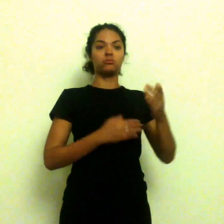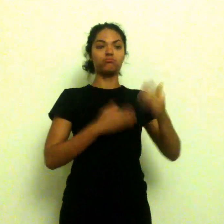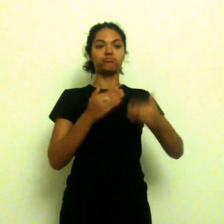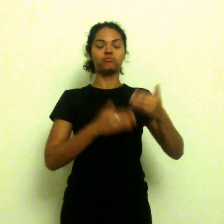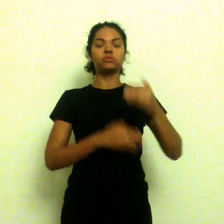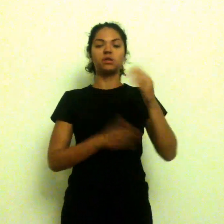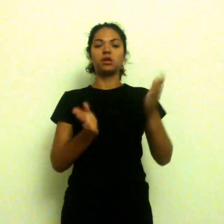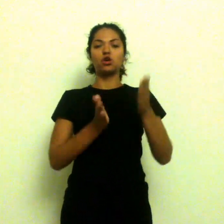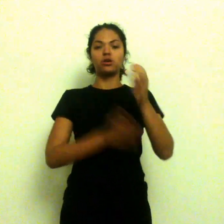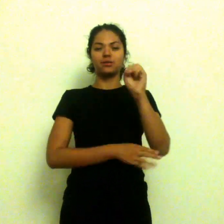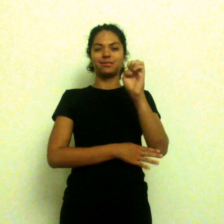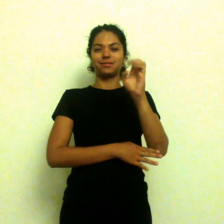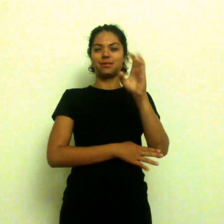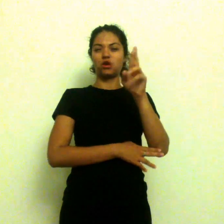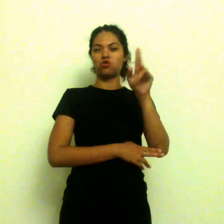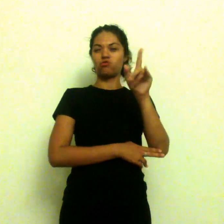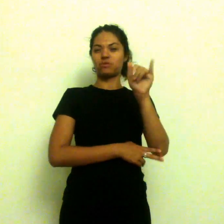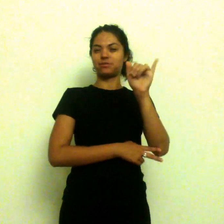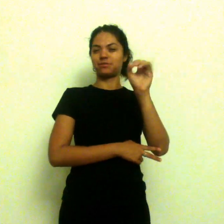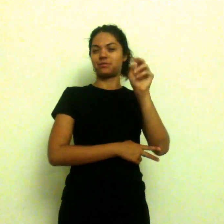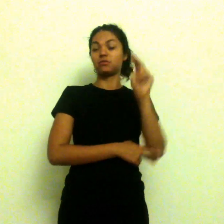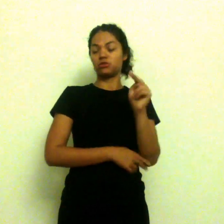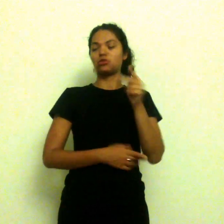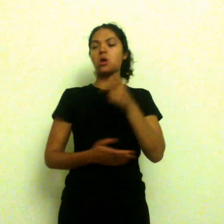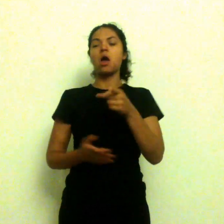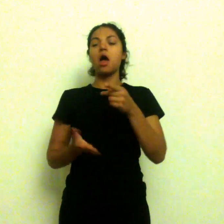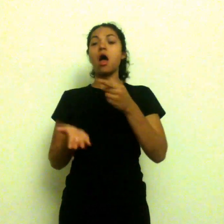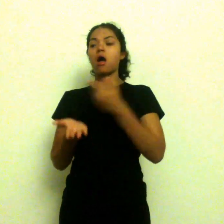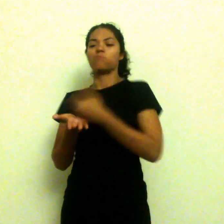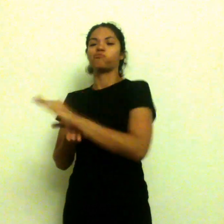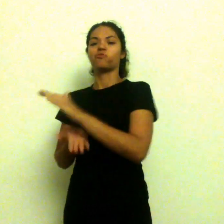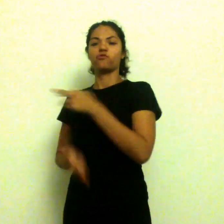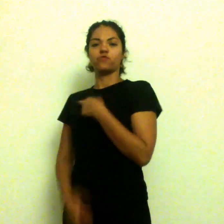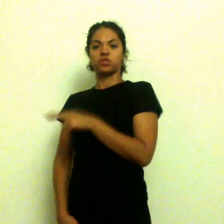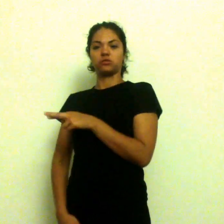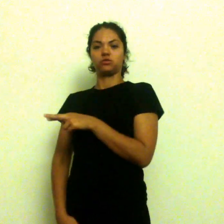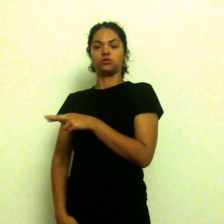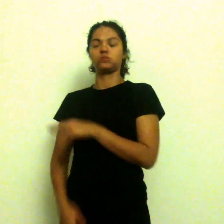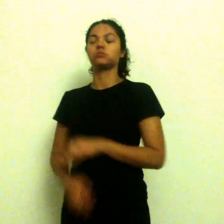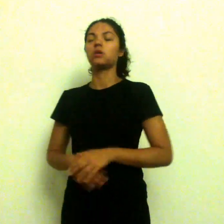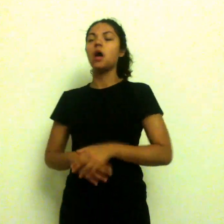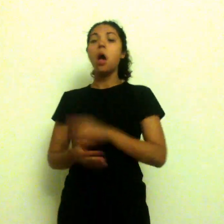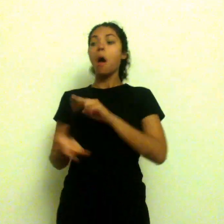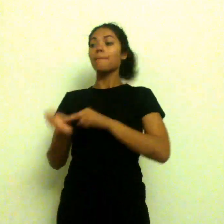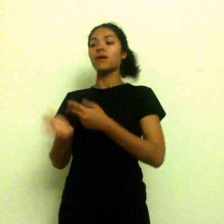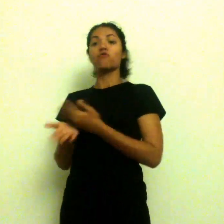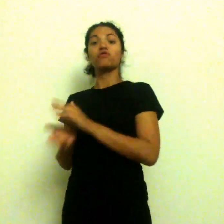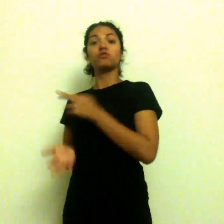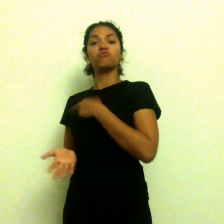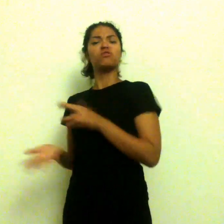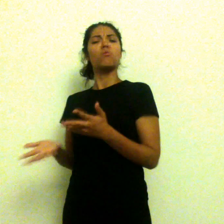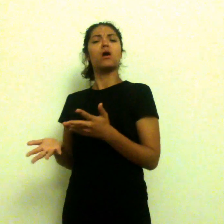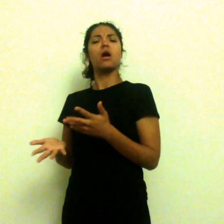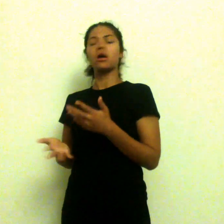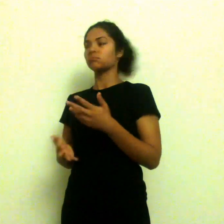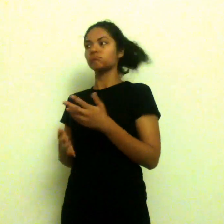leads us down a path that eliminates the very foundations upon which humanity is built. Where are we as a culture, and where are we